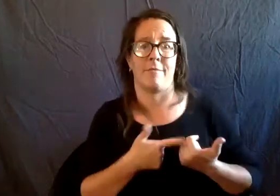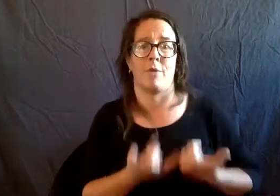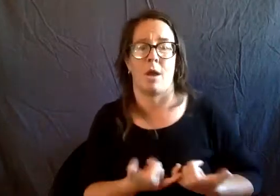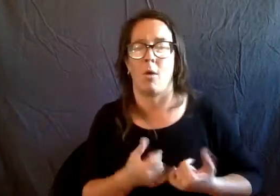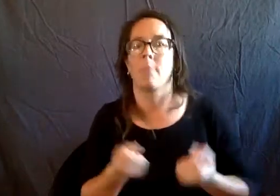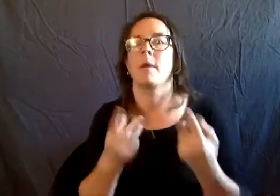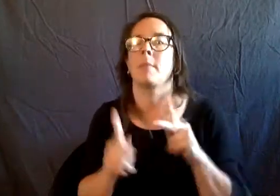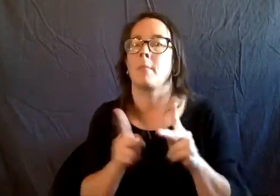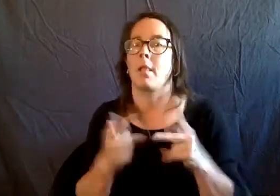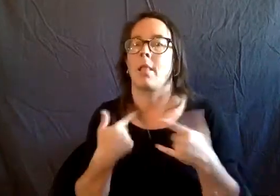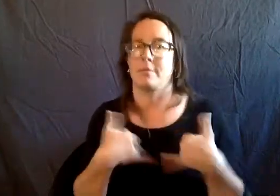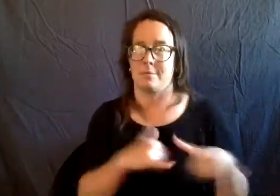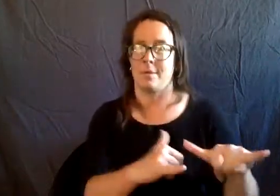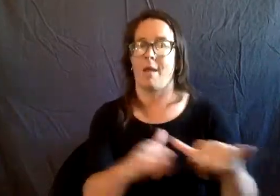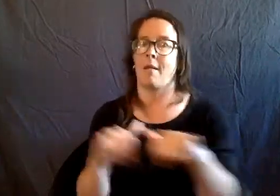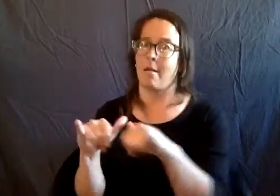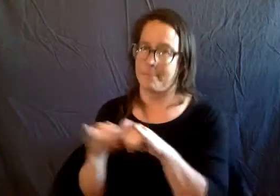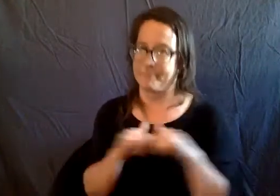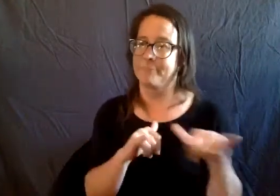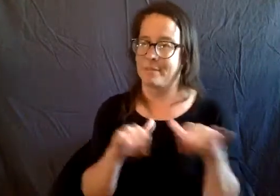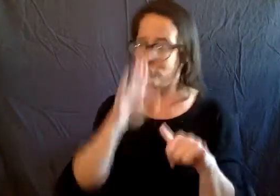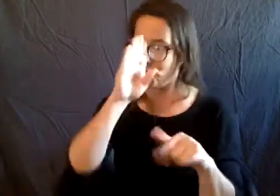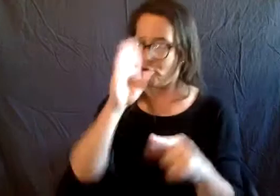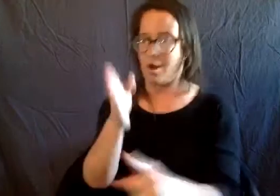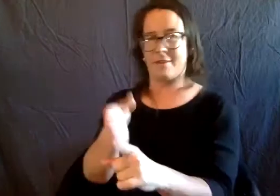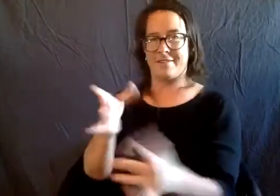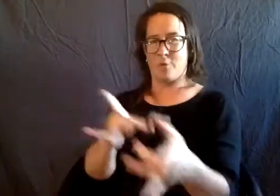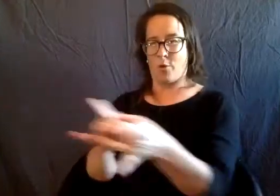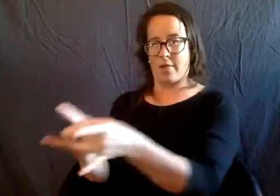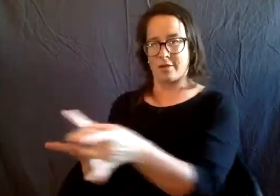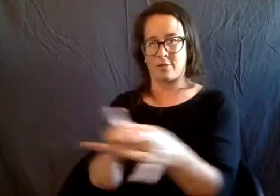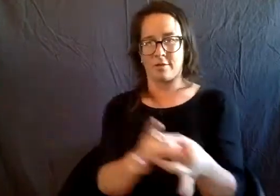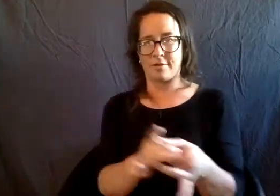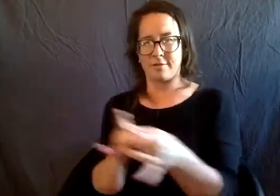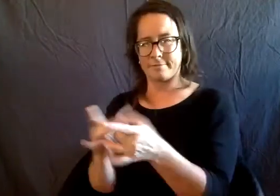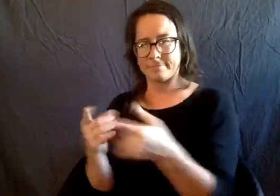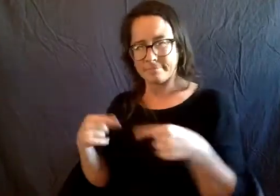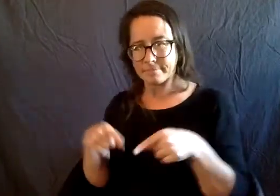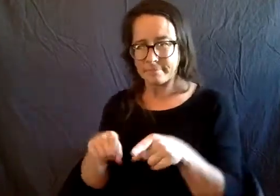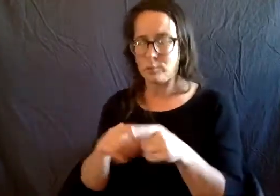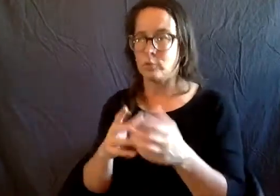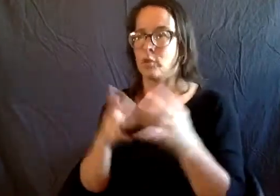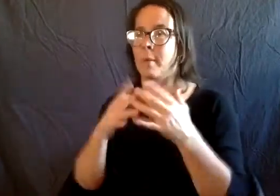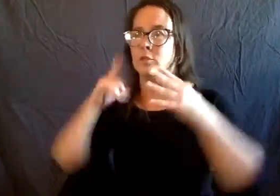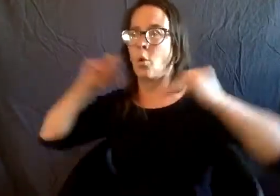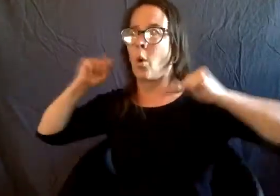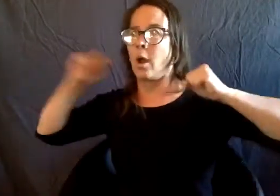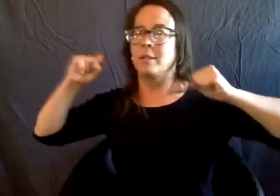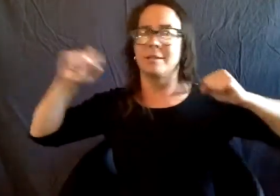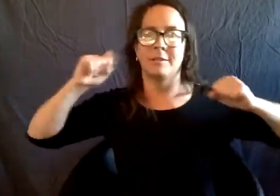me to create this direct correlation and this clear meaning when there's just so much noise going